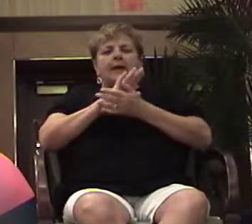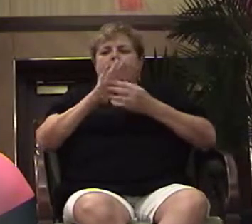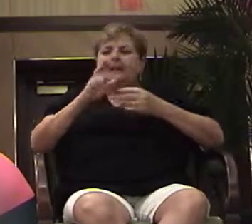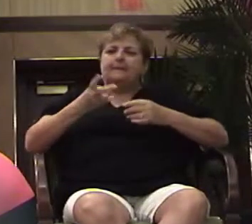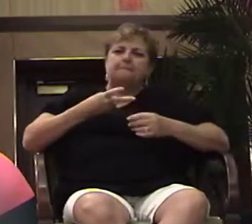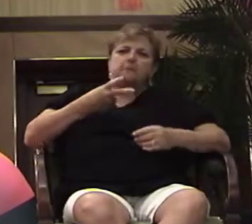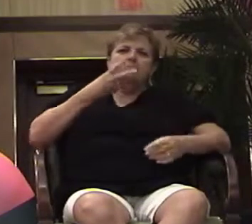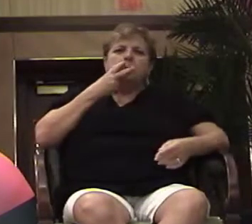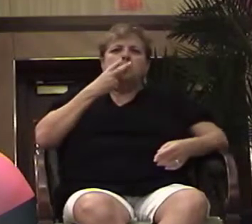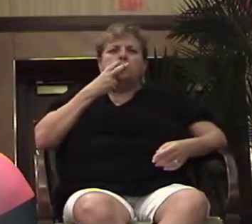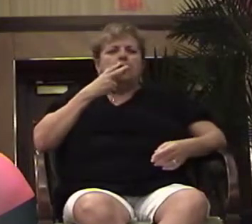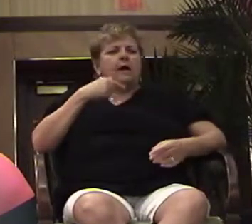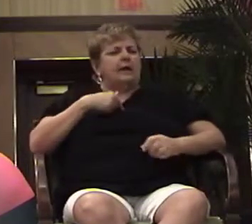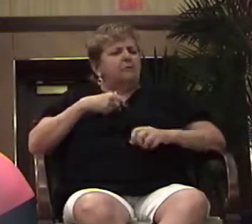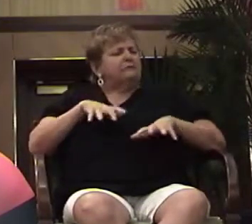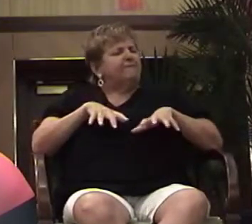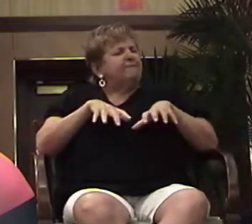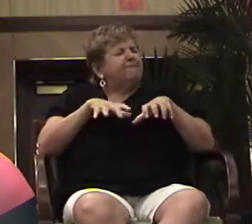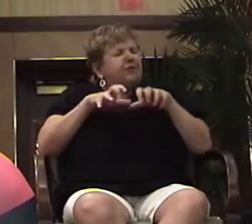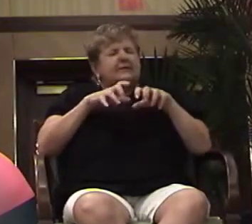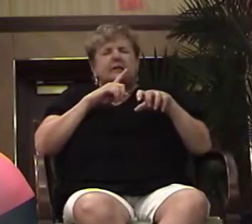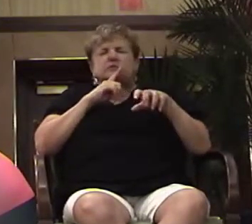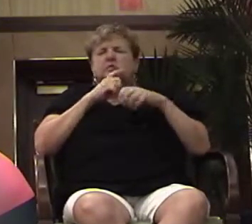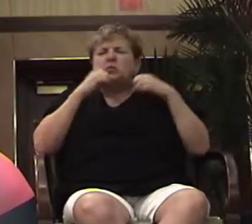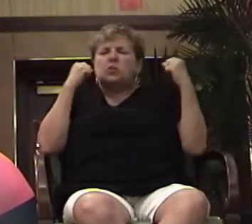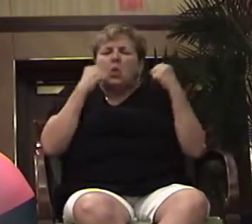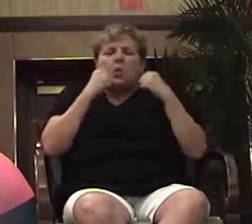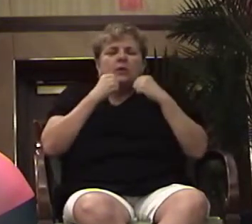I was freezing to death. And he said, oh,